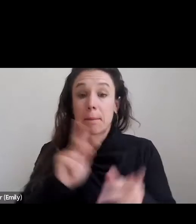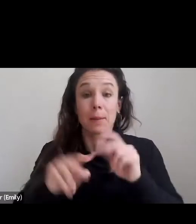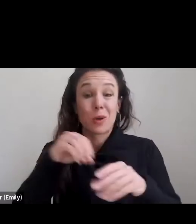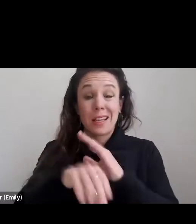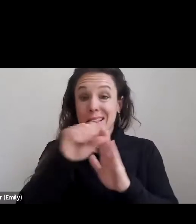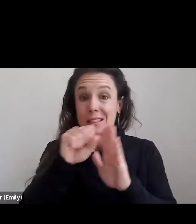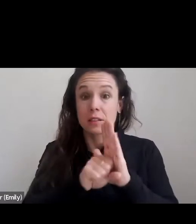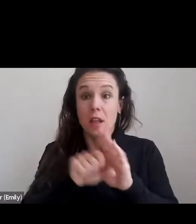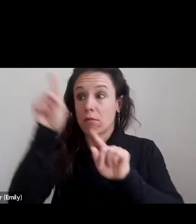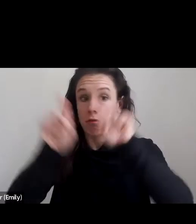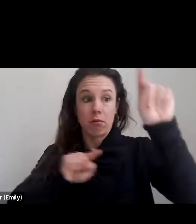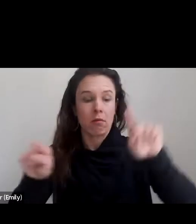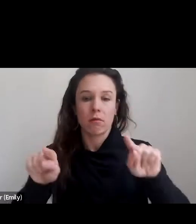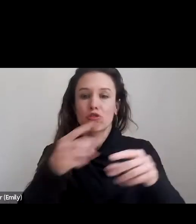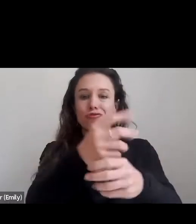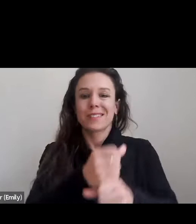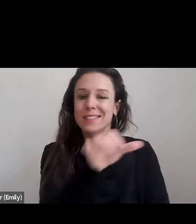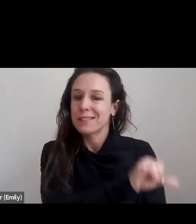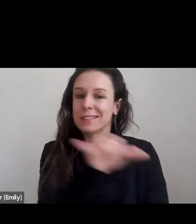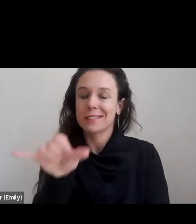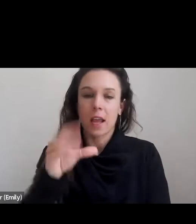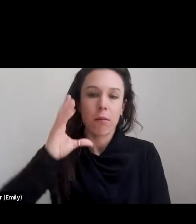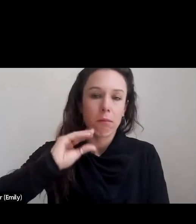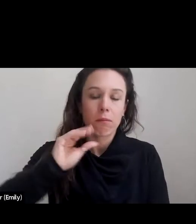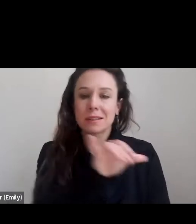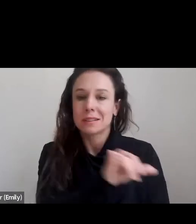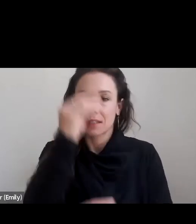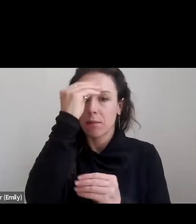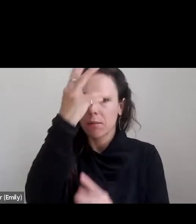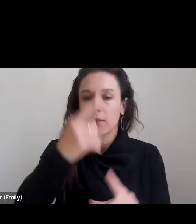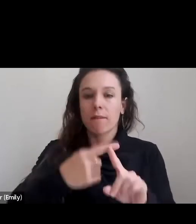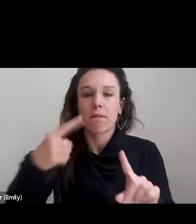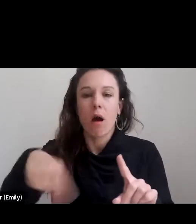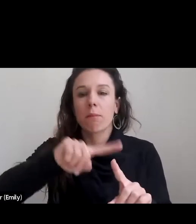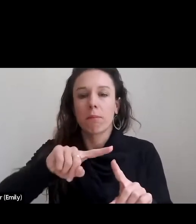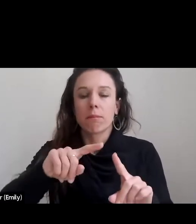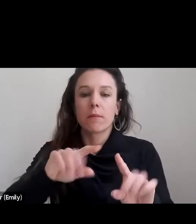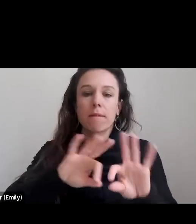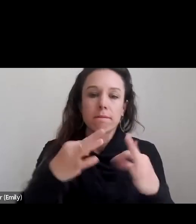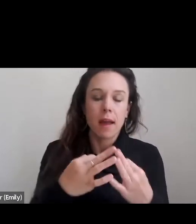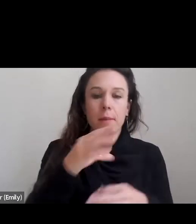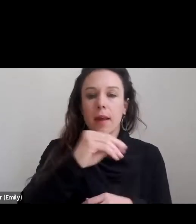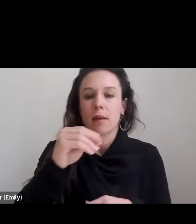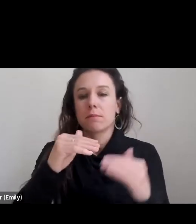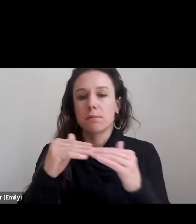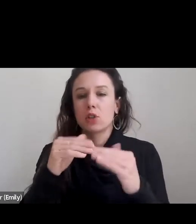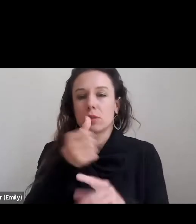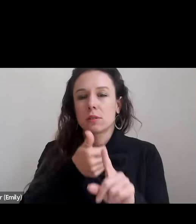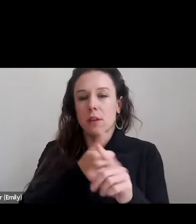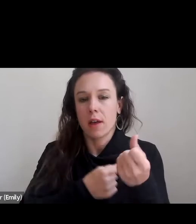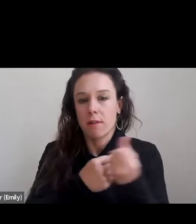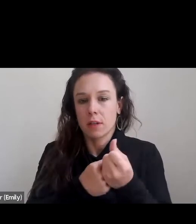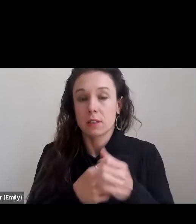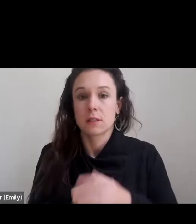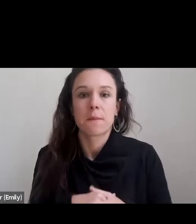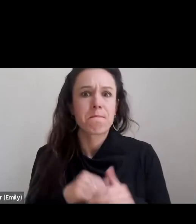same information from their peers, family members, or their peer self-advocates. And one of the ways that